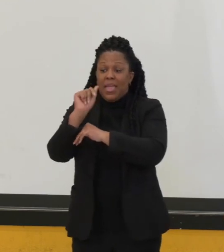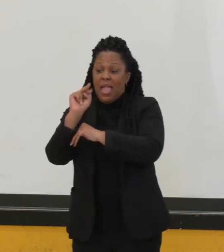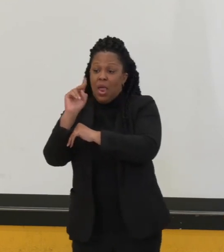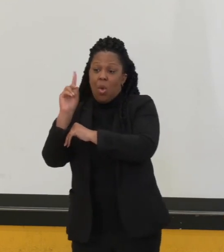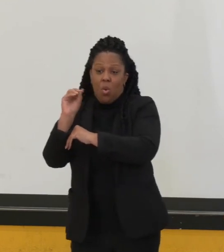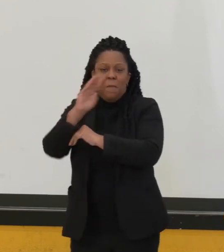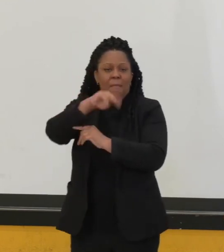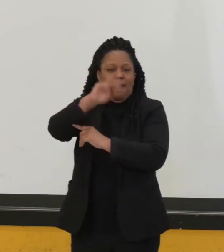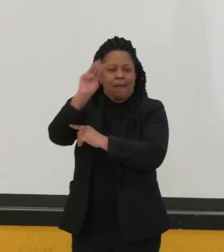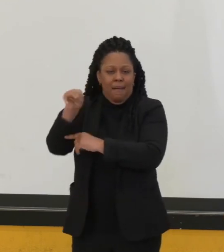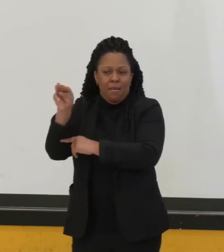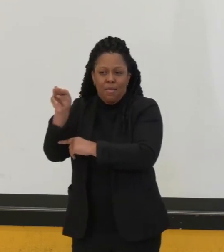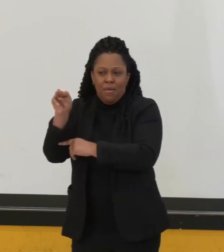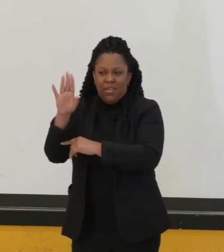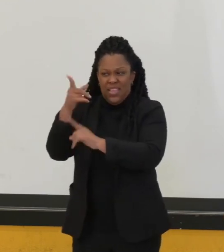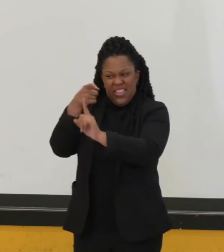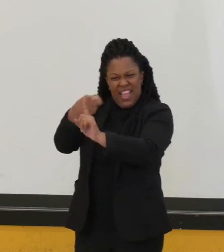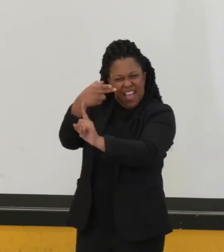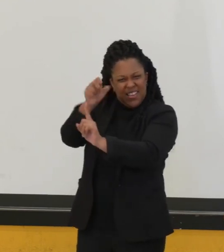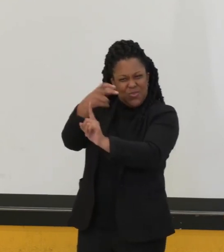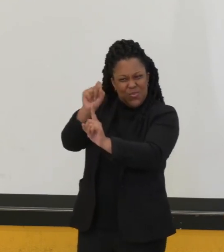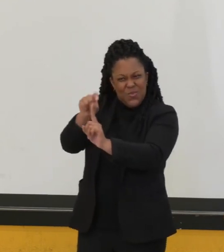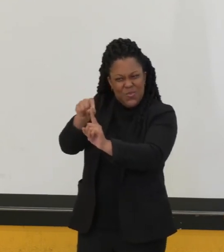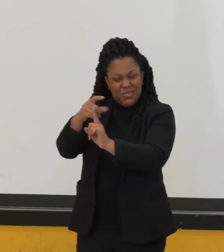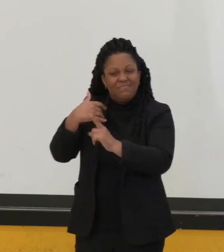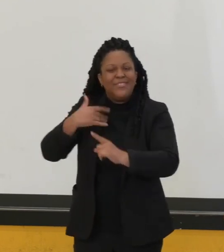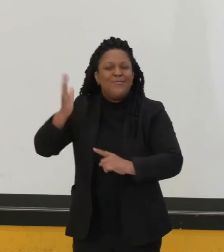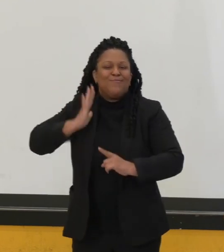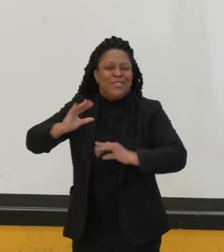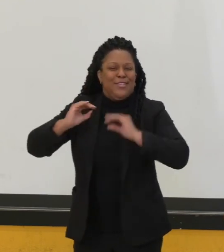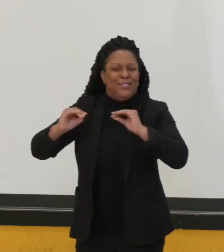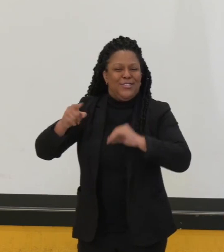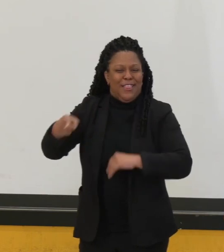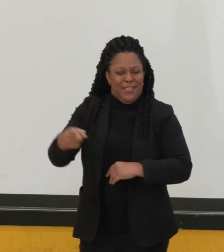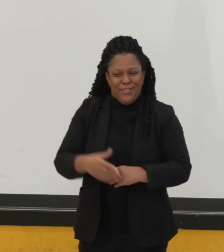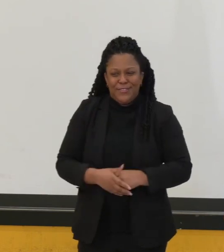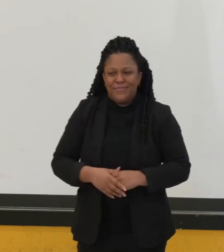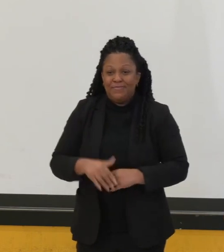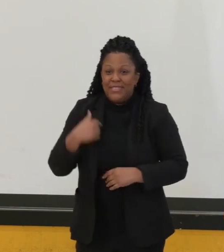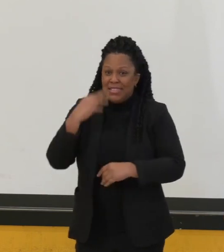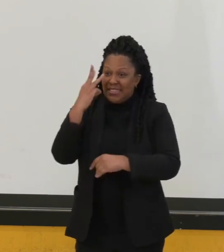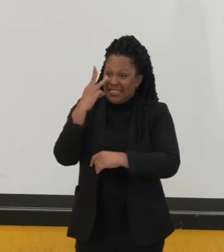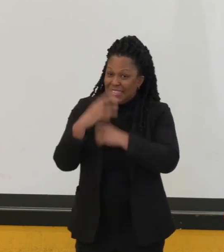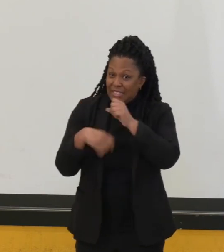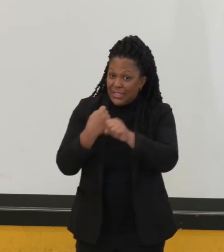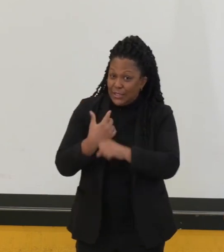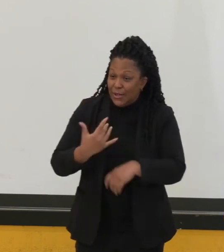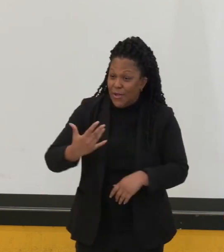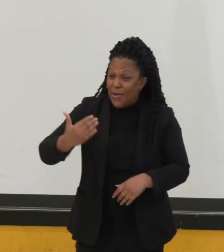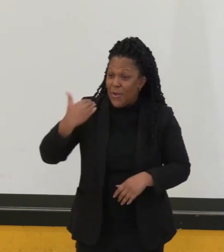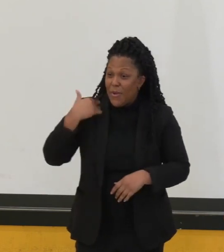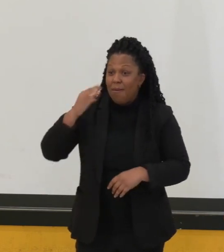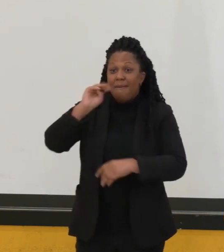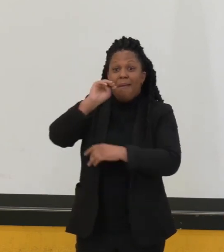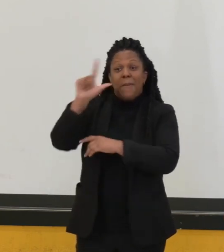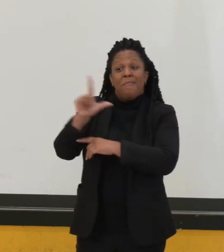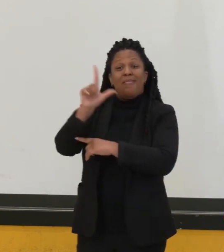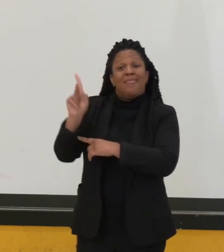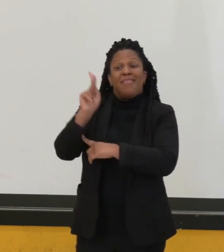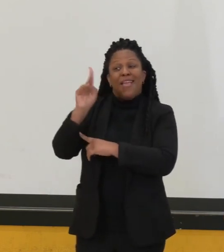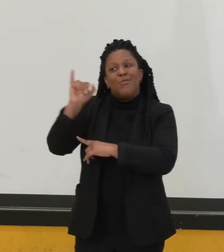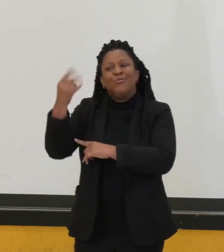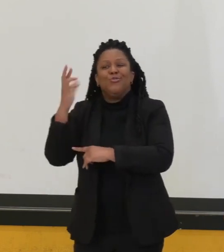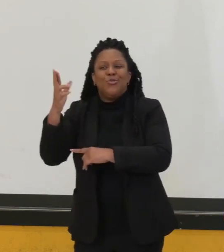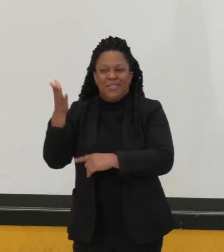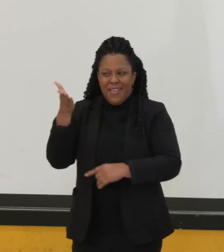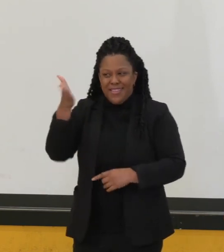ago, Martin Luther King Jr. spoke at. And that was at a time when he was also calling us. We can either come